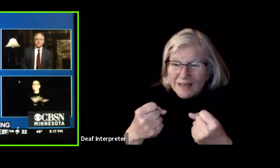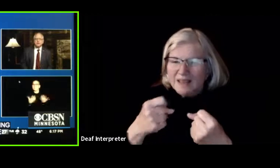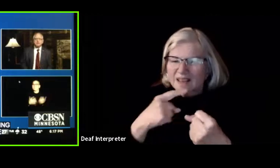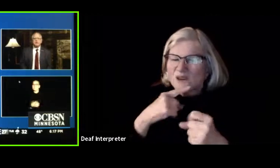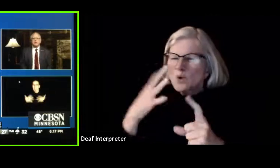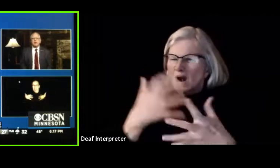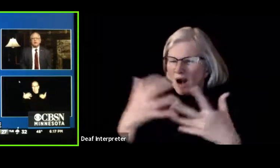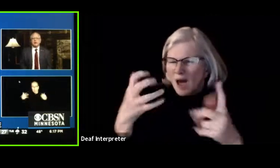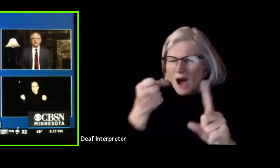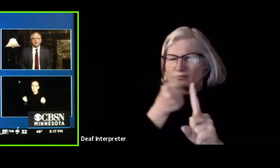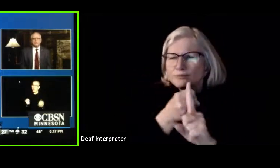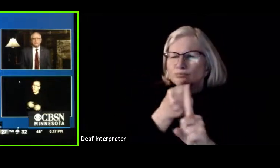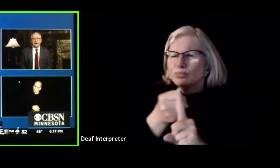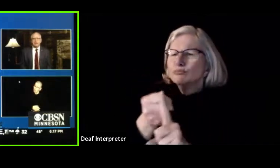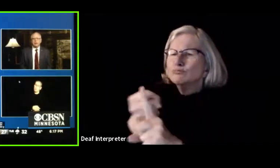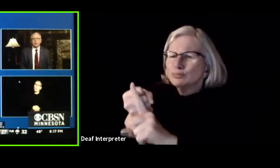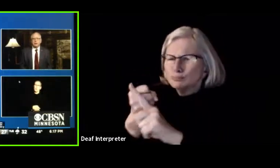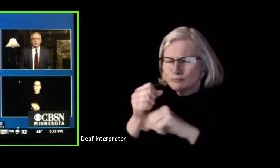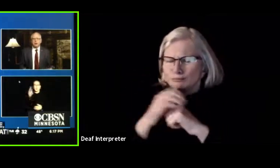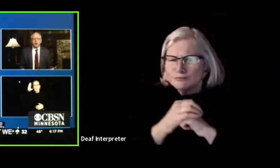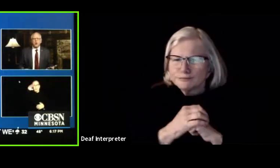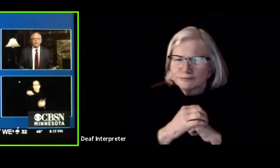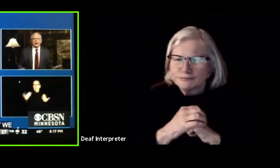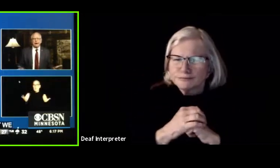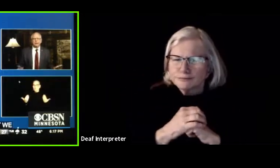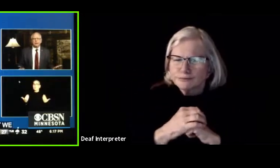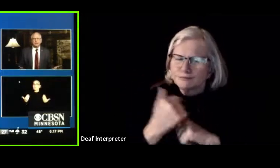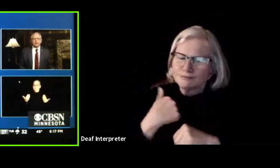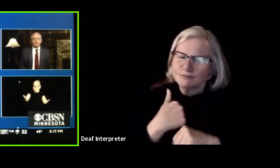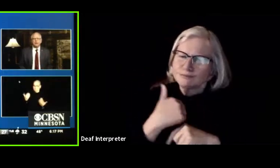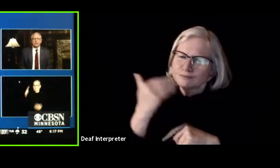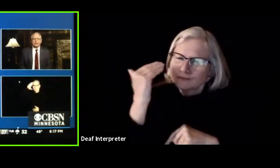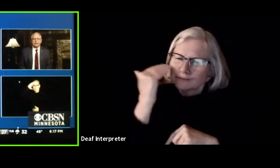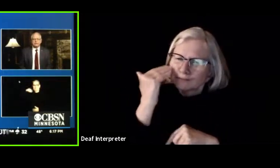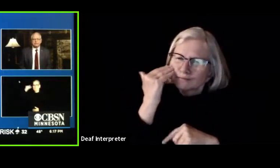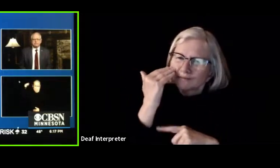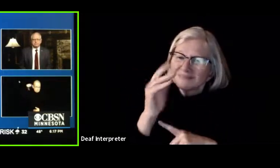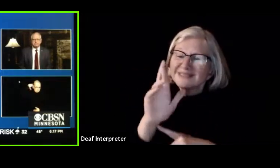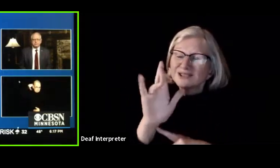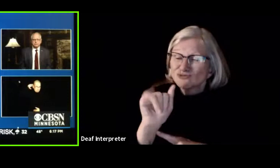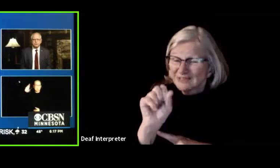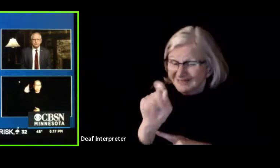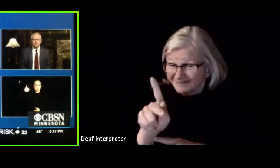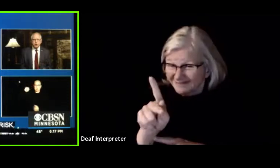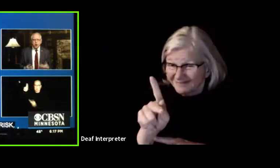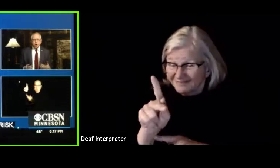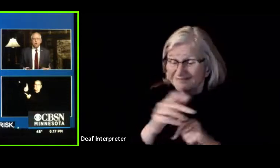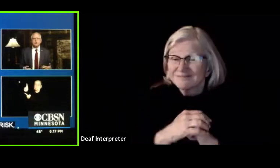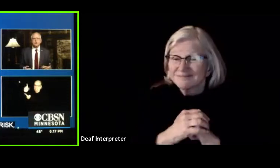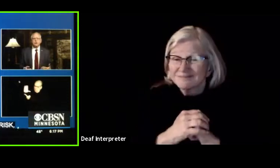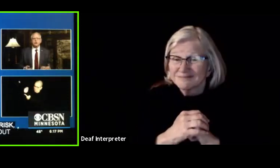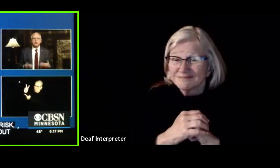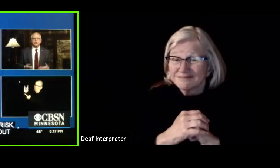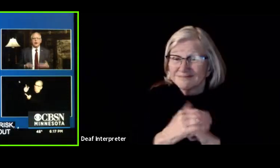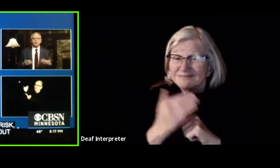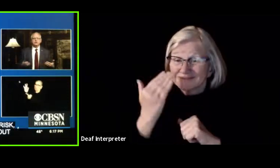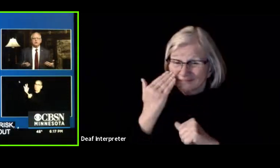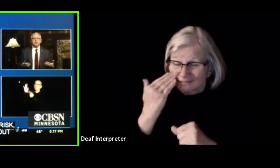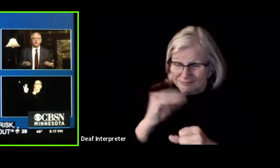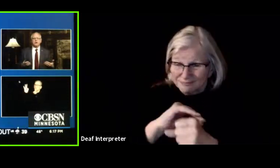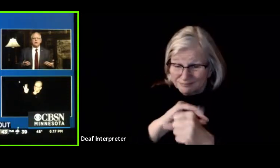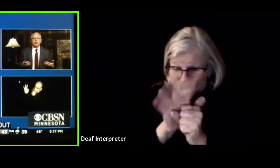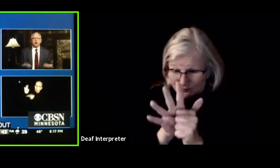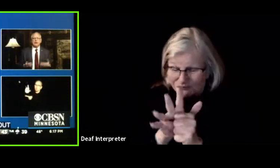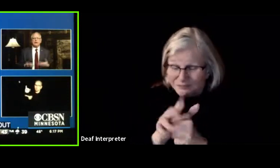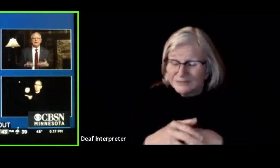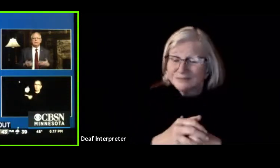So here's what we know about risk now and what we know about COVID-19. The longer you're around